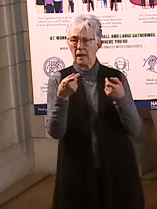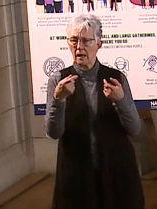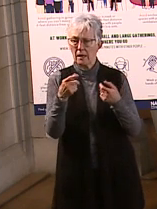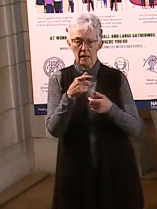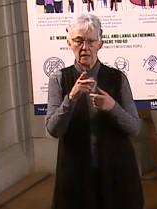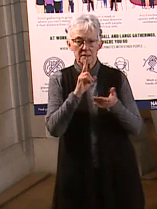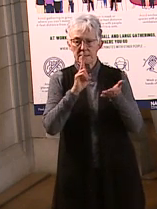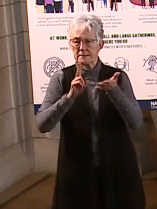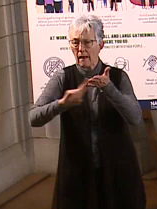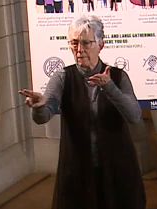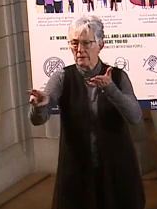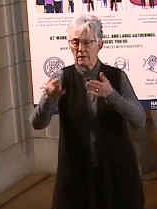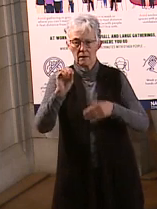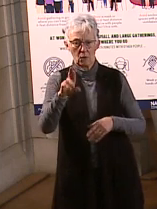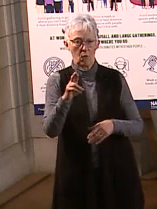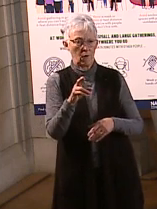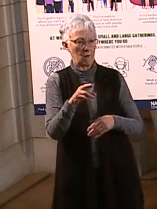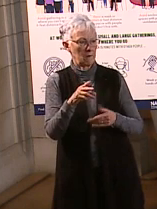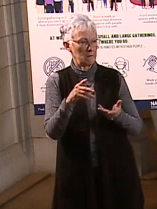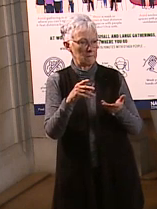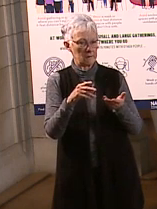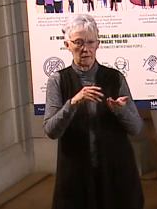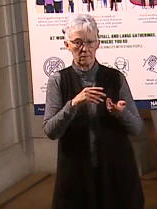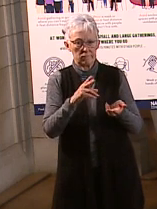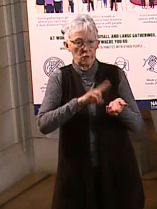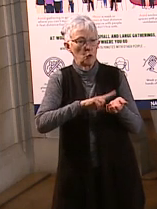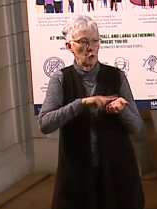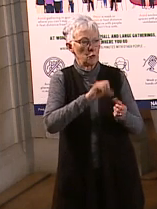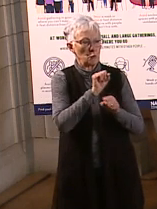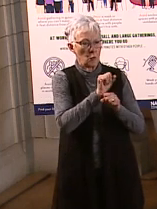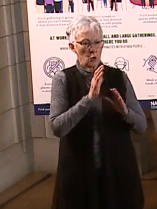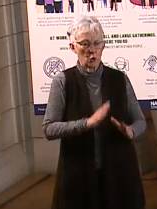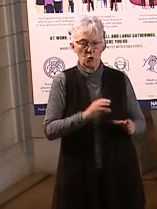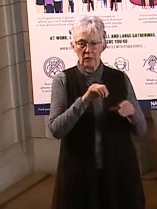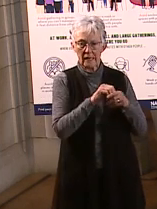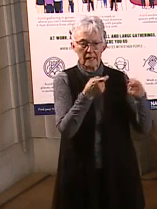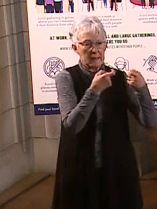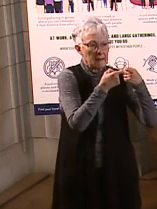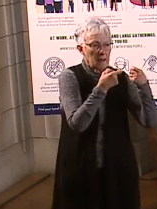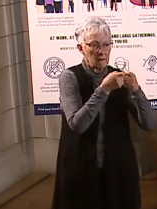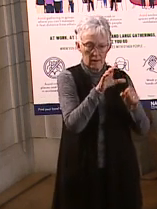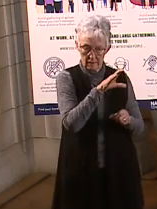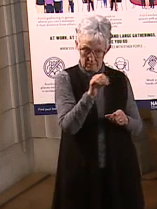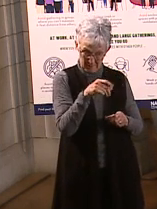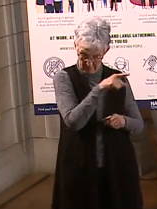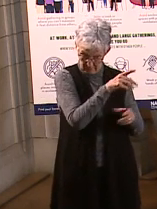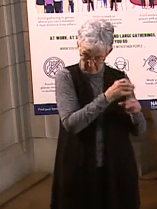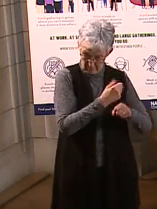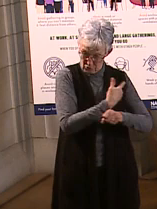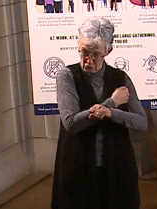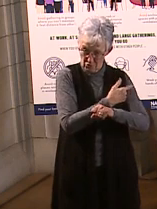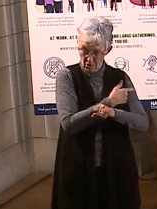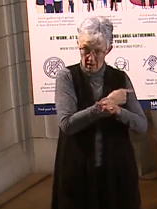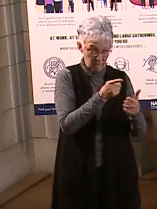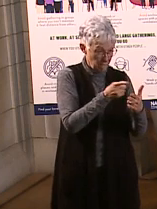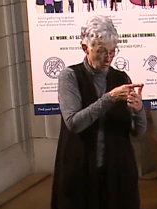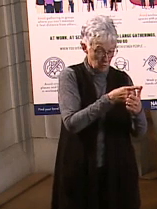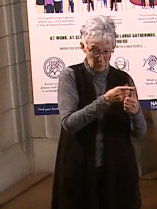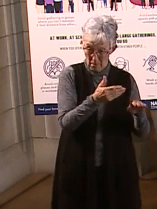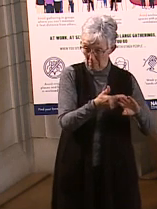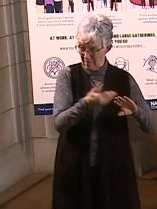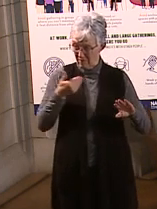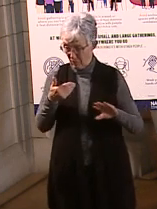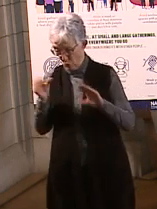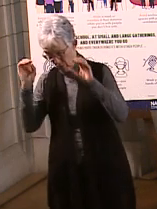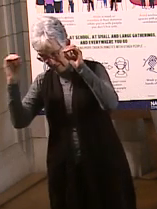someone who has little or no contact with the public before vaccinating teachers, per se? So again, what we're supposed to be doing is, again,